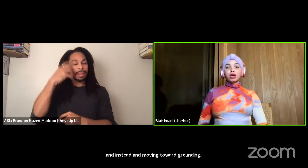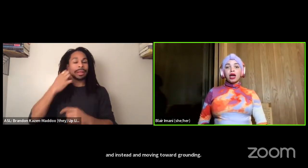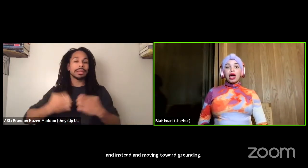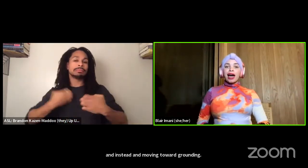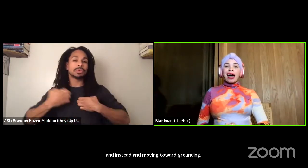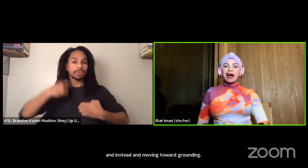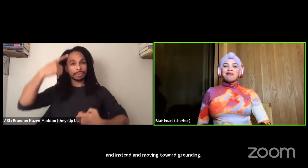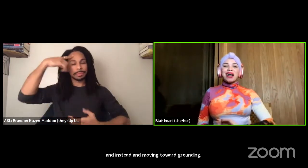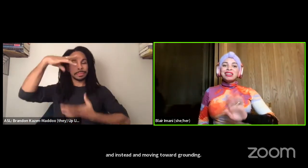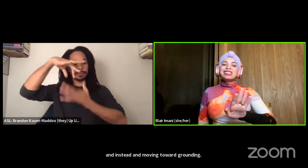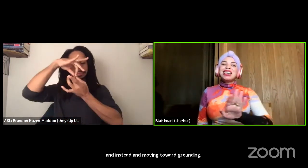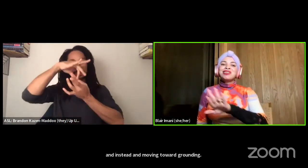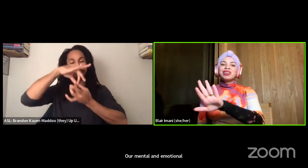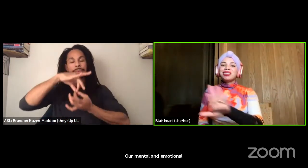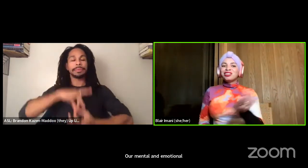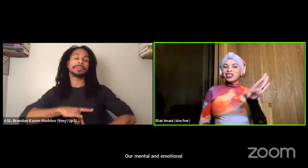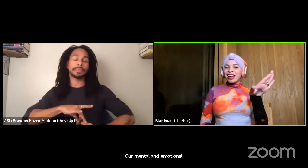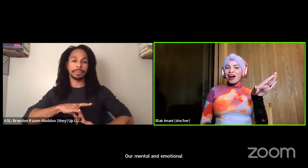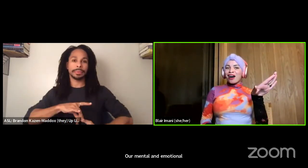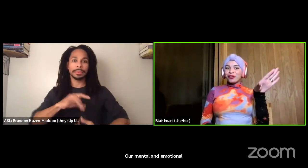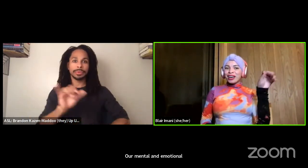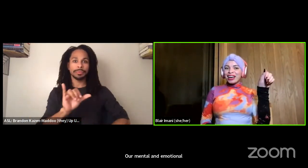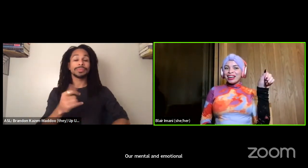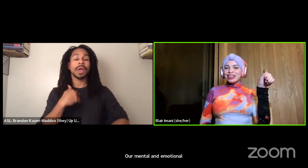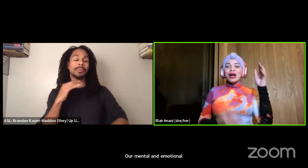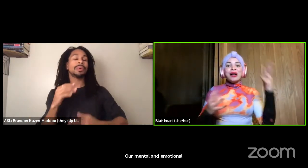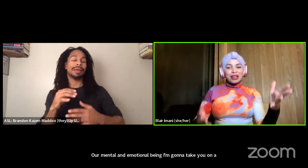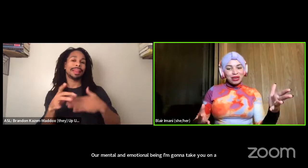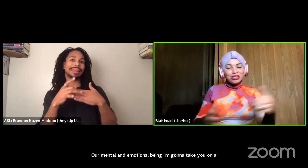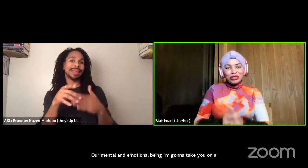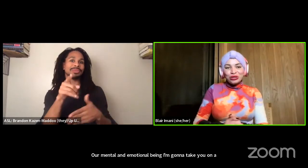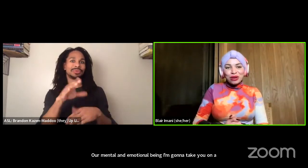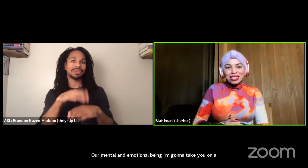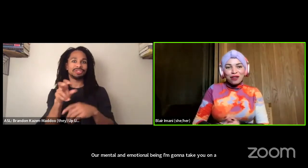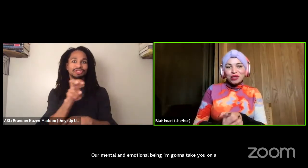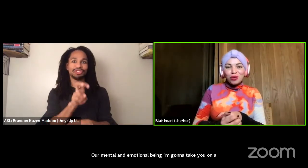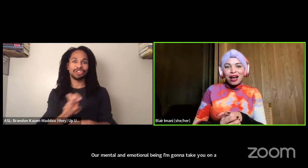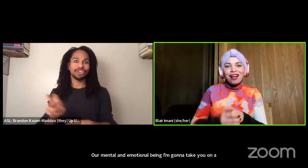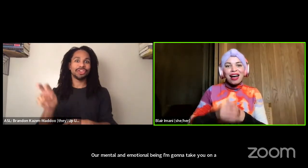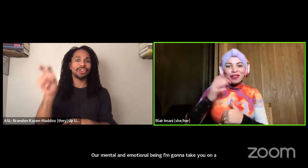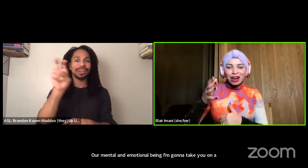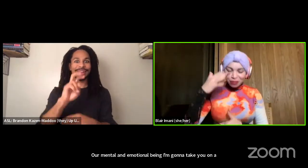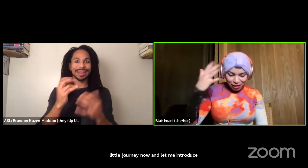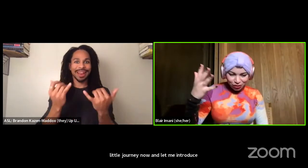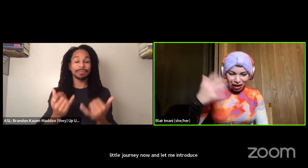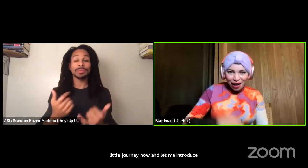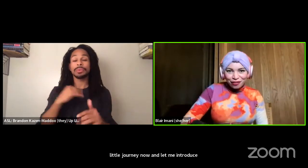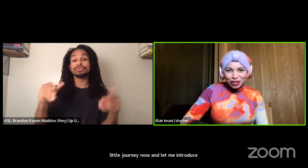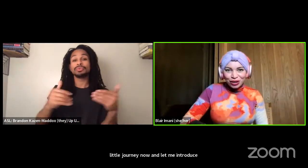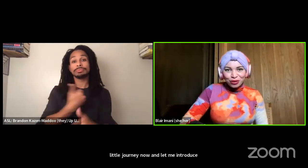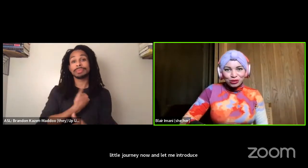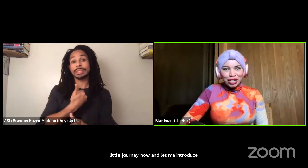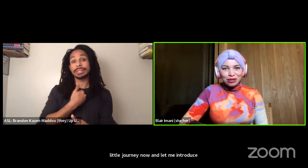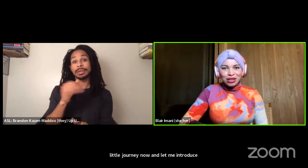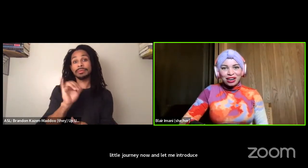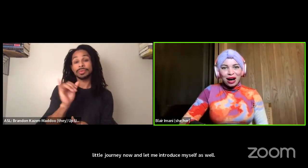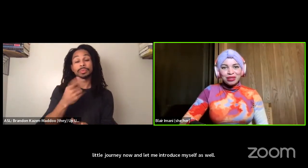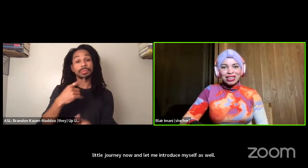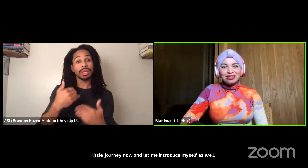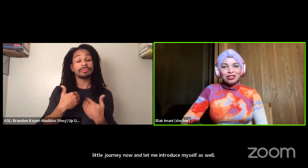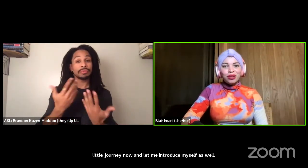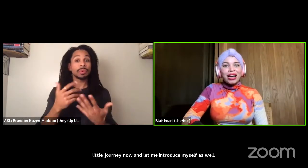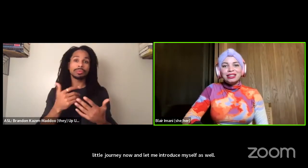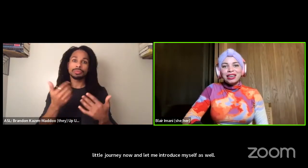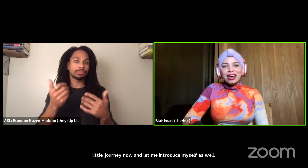beings. I'm going to take you on a little journey now, and let me introduce myself as well. I forgot, because we have, you know, we're trying to